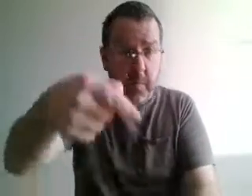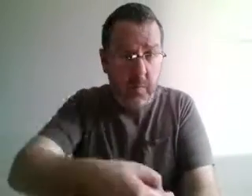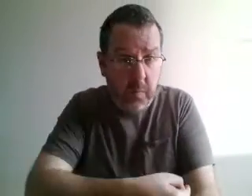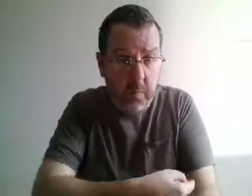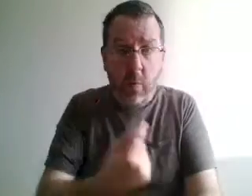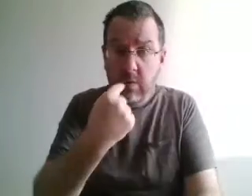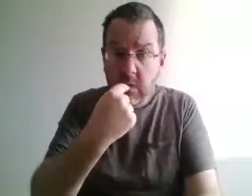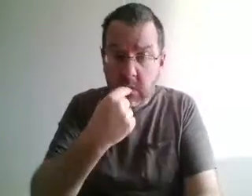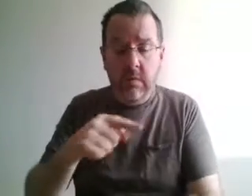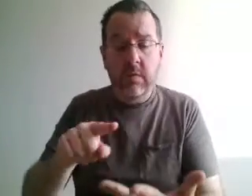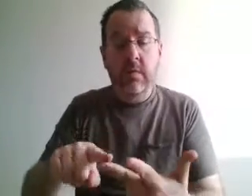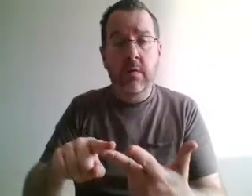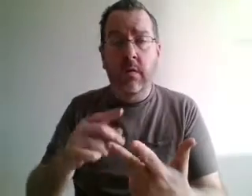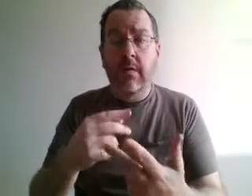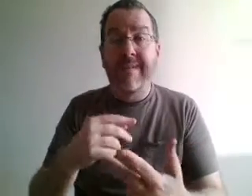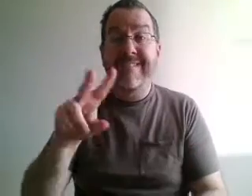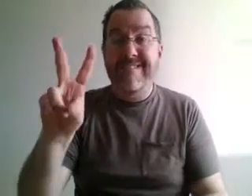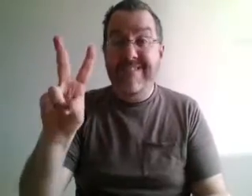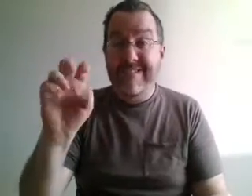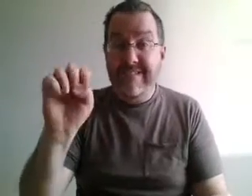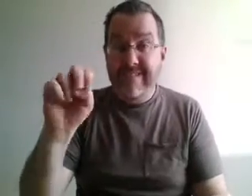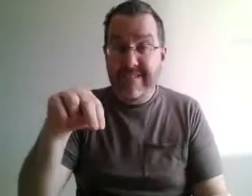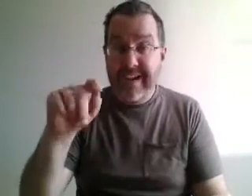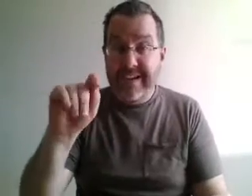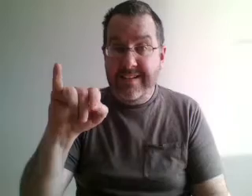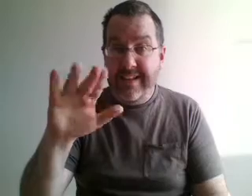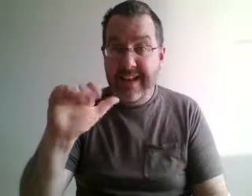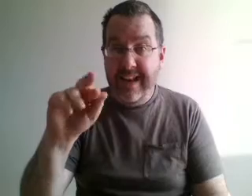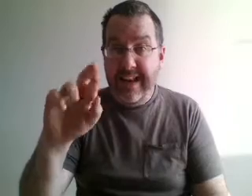ventilator support, in